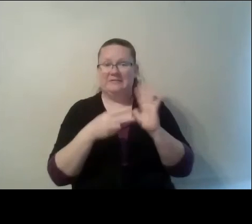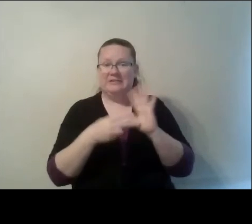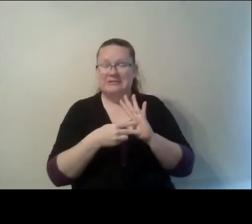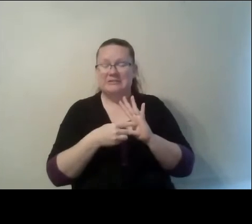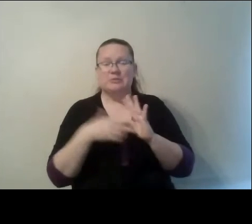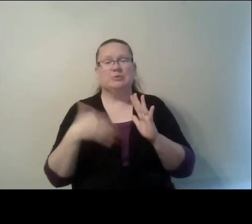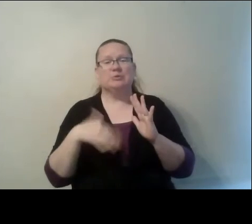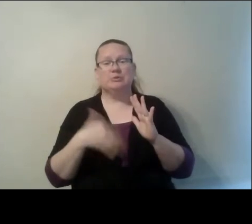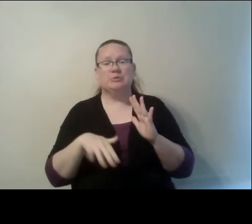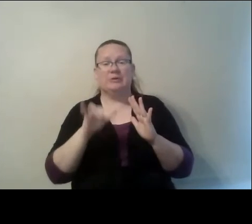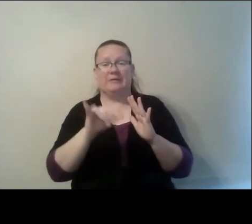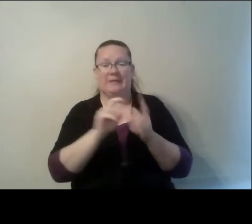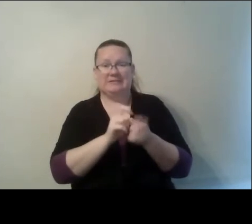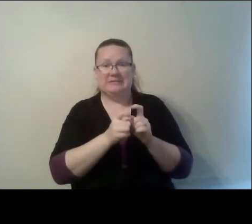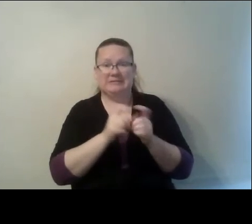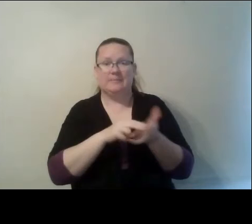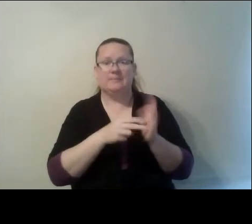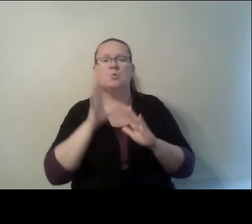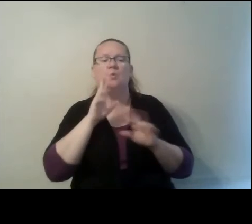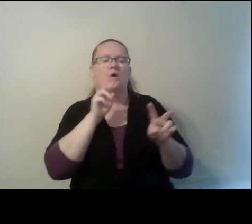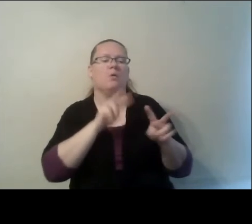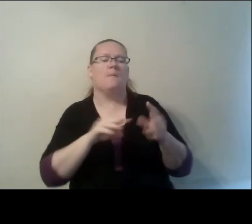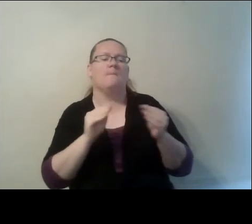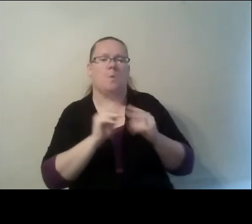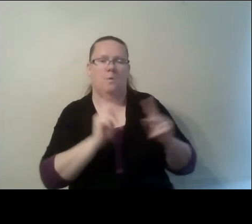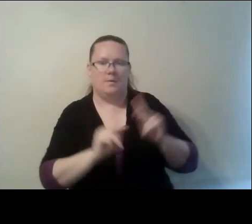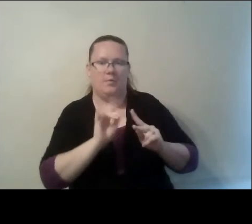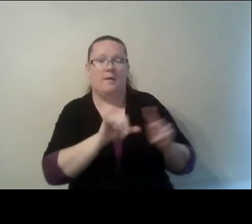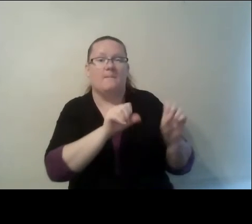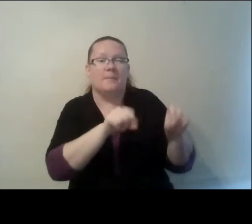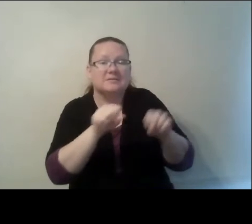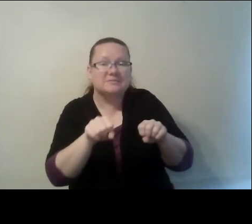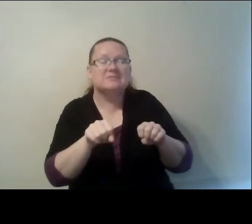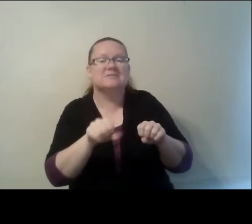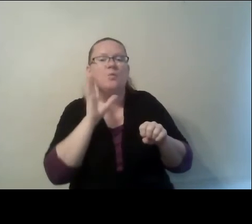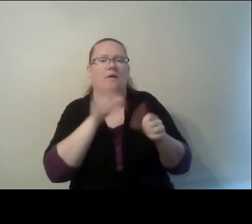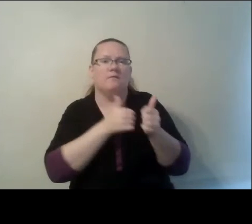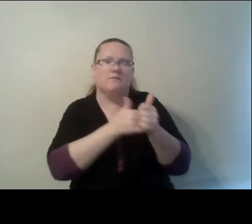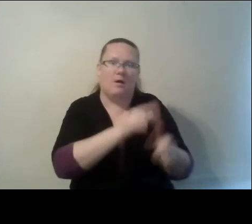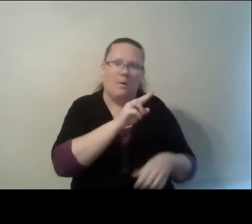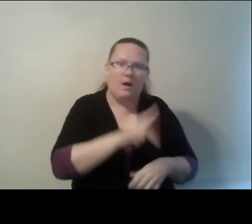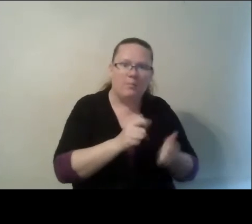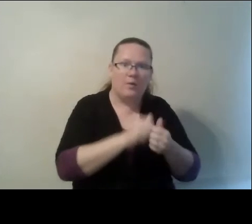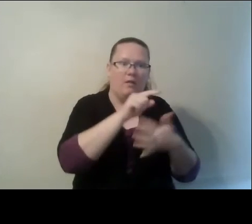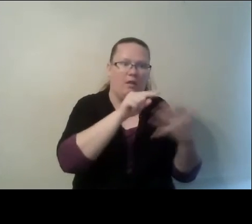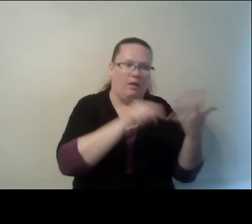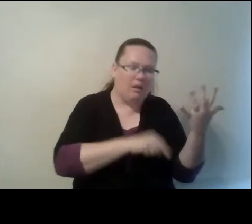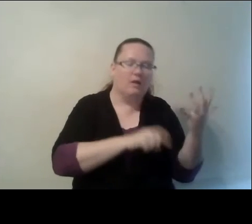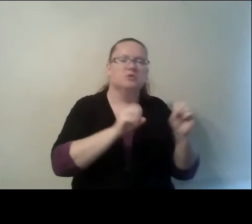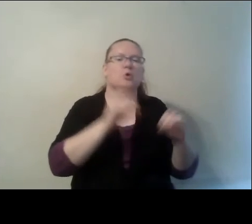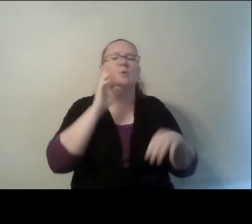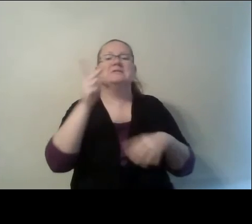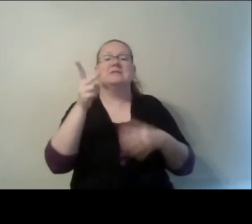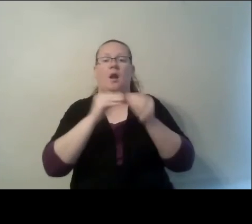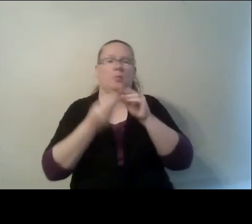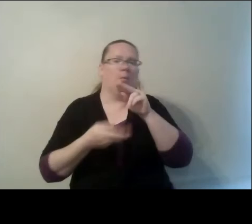going to have to look at many more individuals who we're going to have to follow up with than what we are right now. So you're going to see increase in numbers, and we